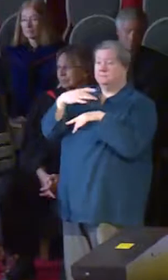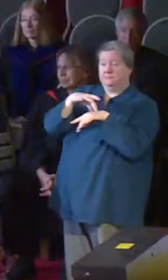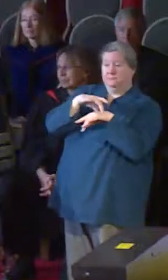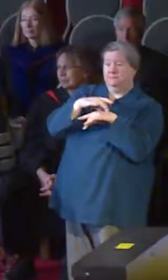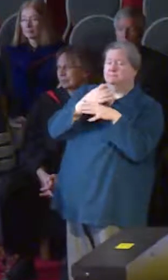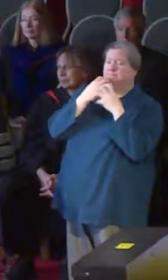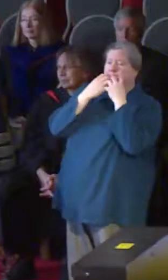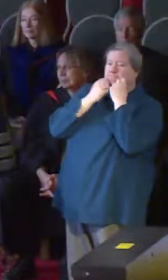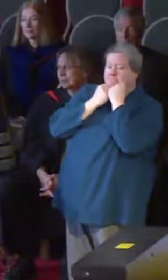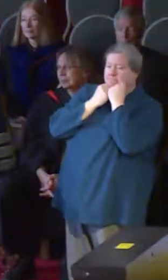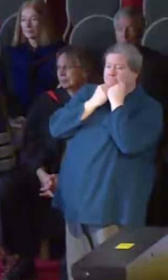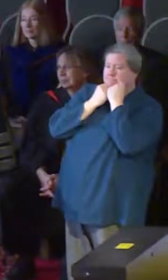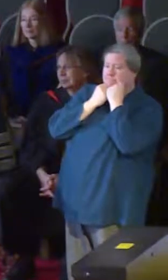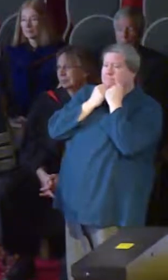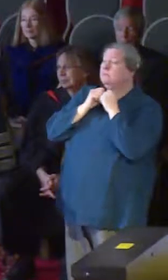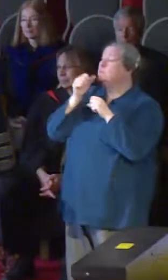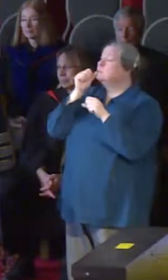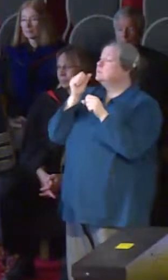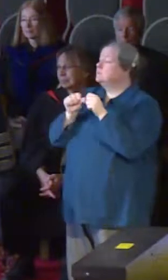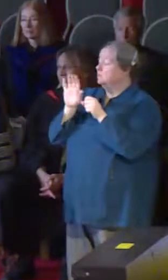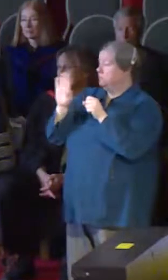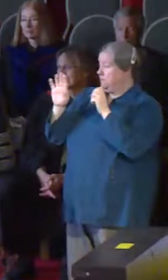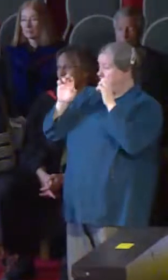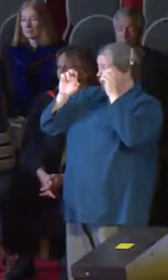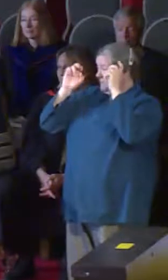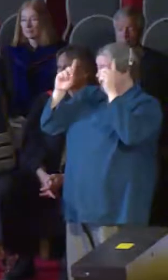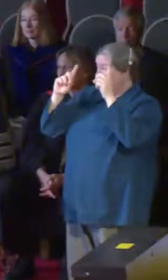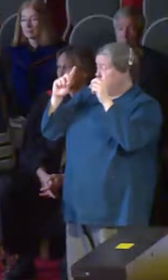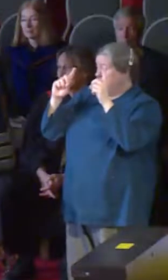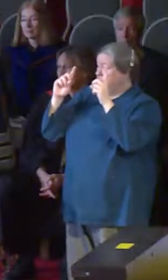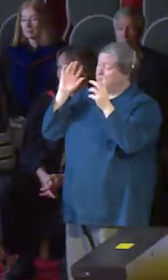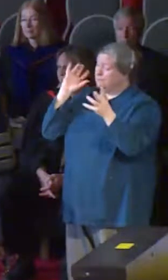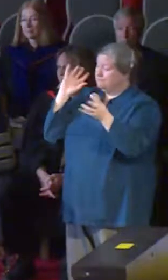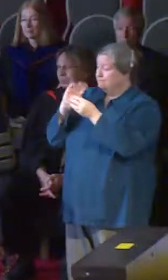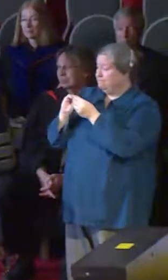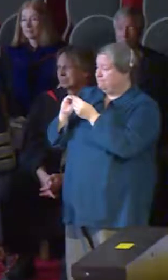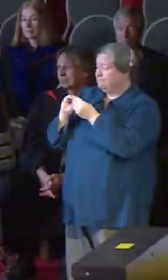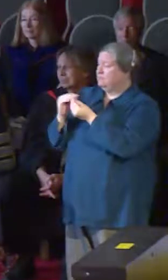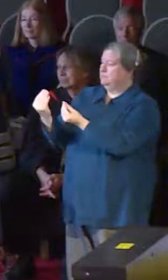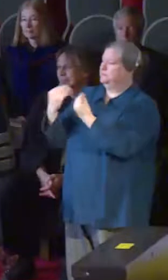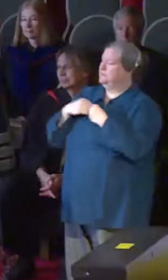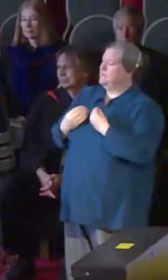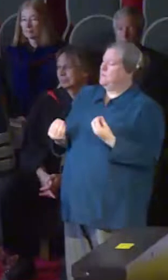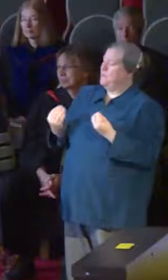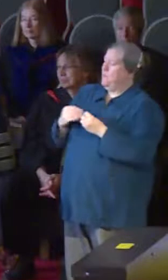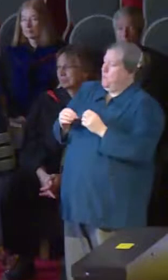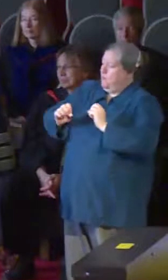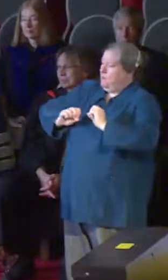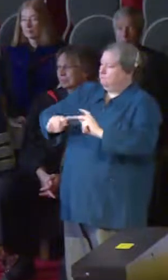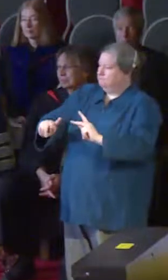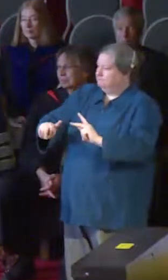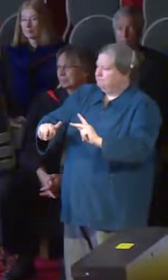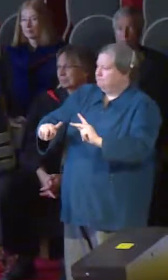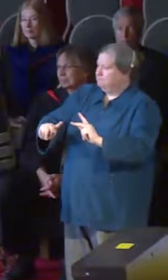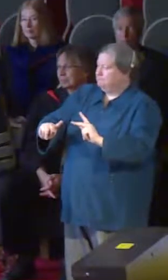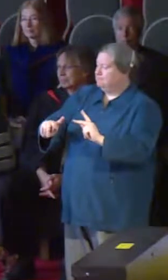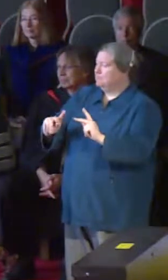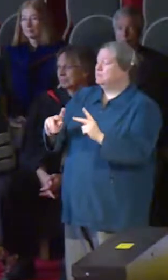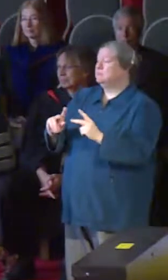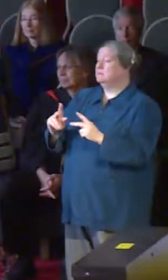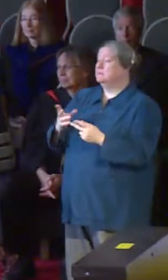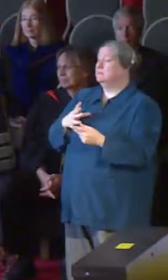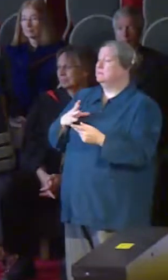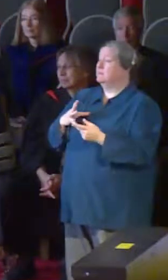Remember that your education has given you endless possibilities and opportunities